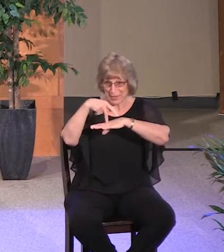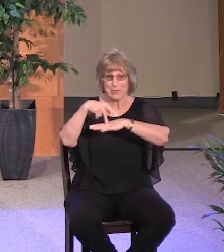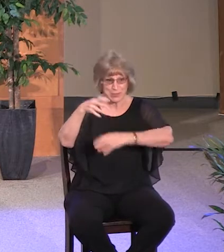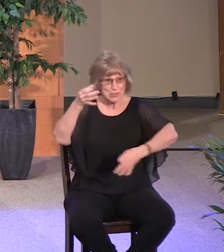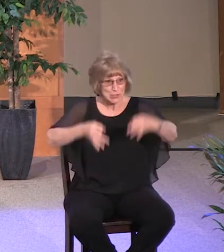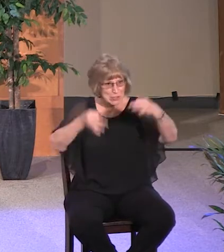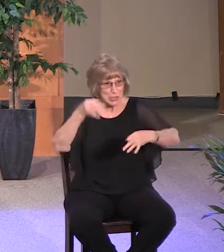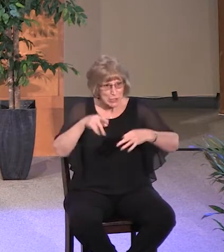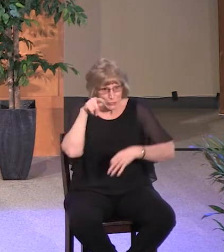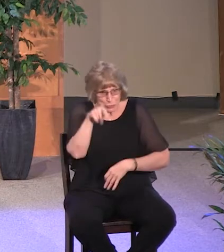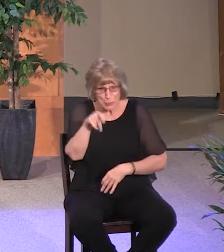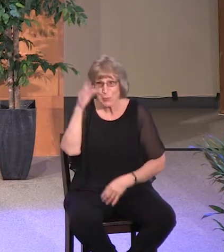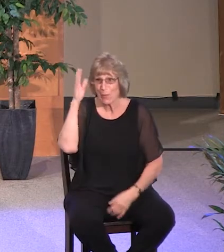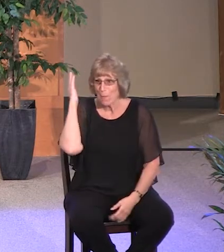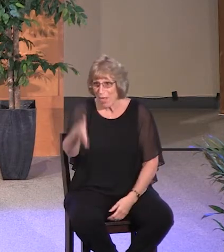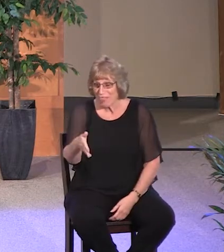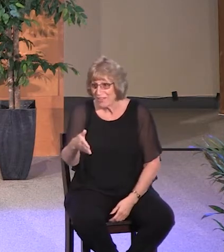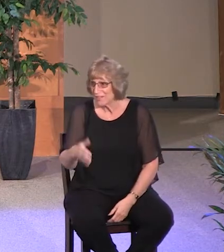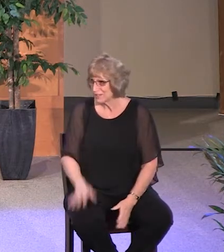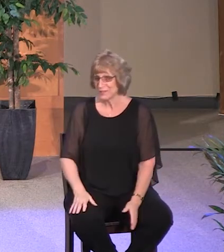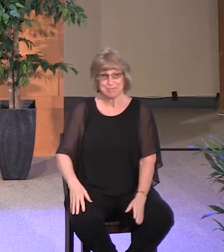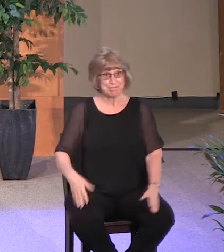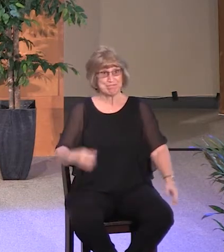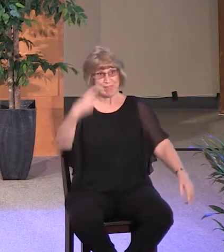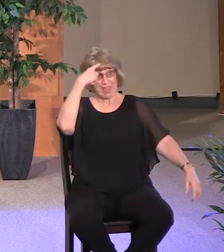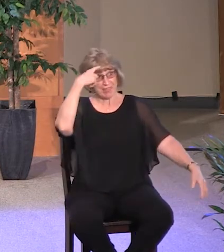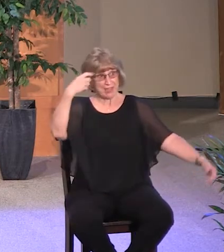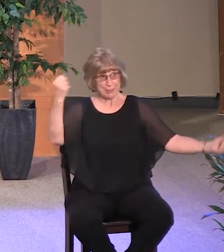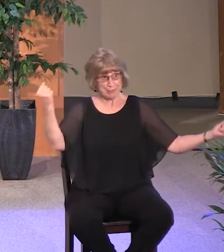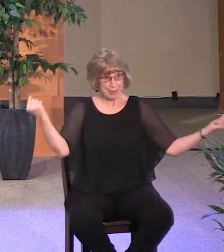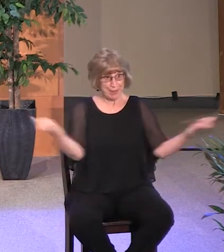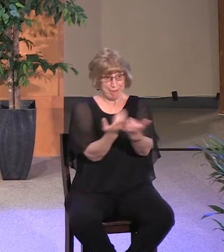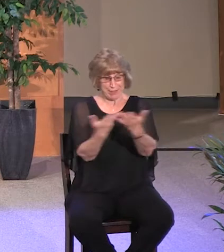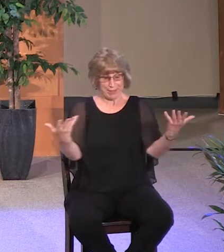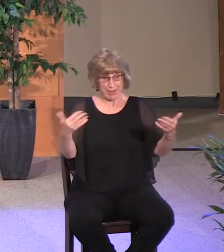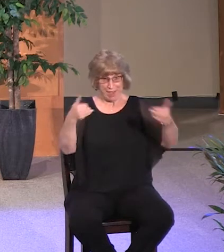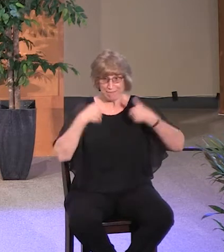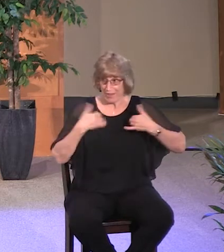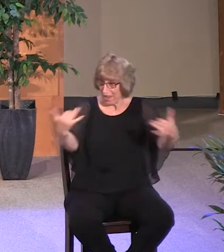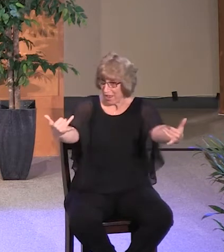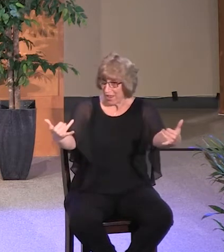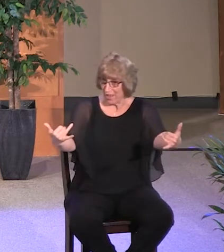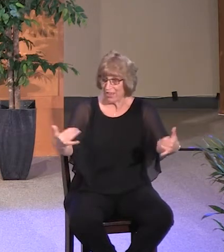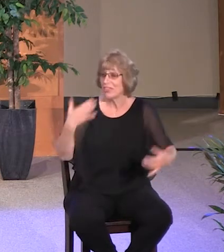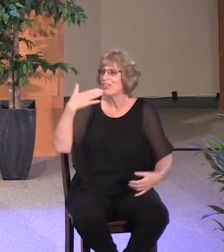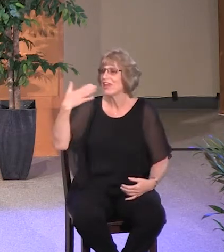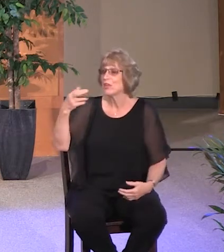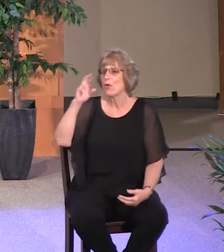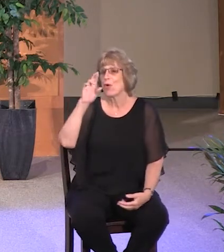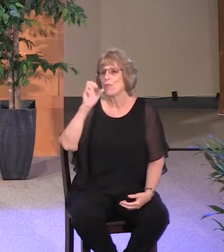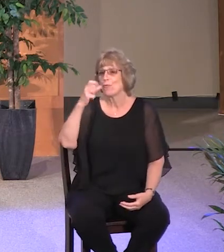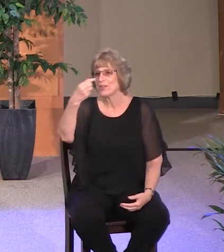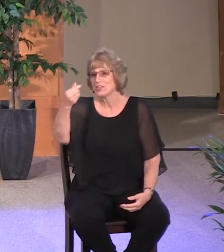right. Whew. Well, I think we got it nailed down now. Thank you, Reggie.